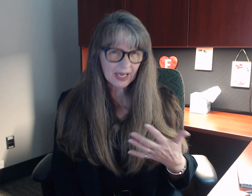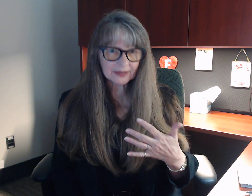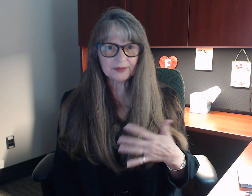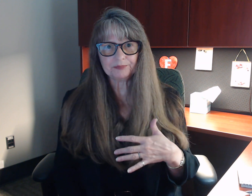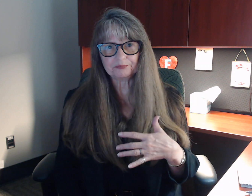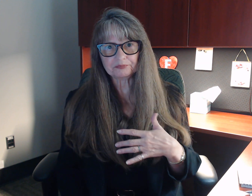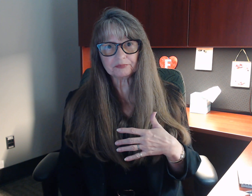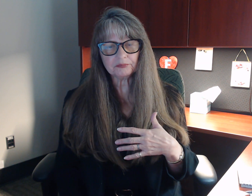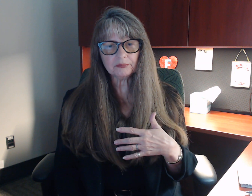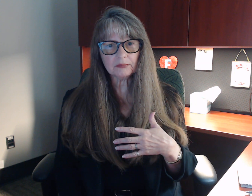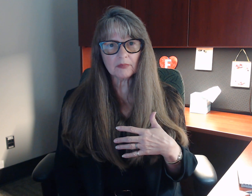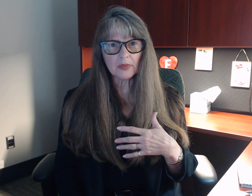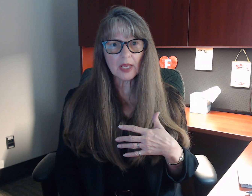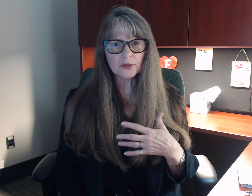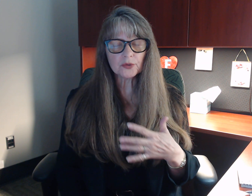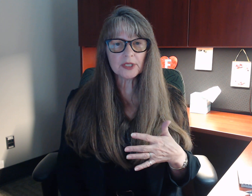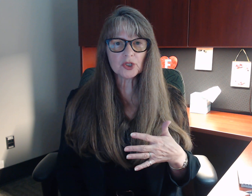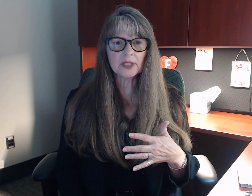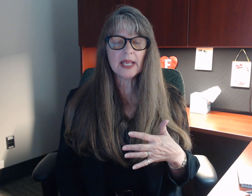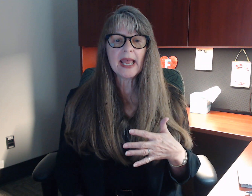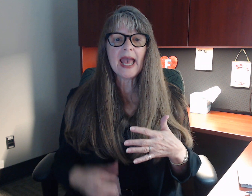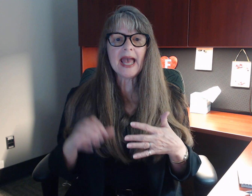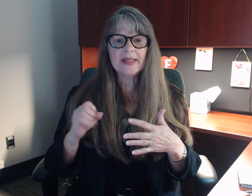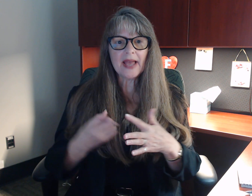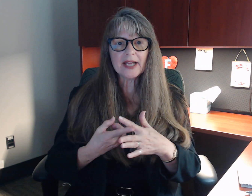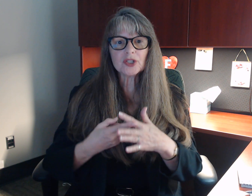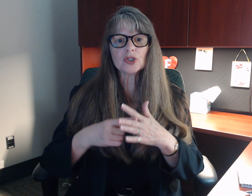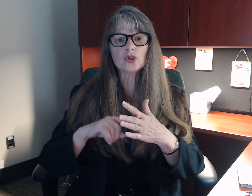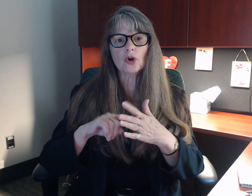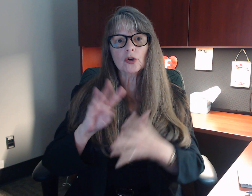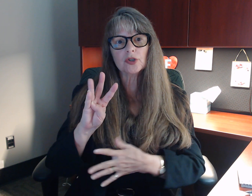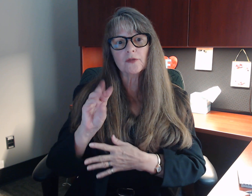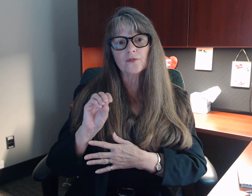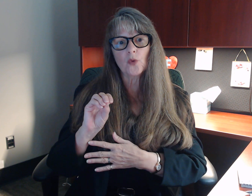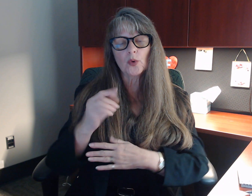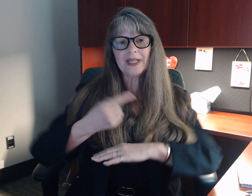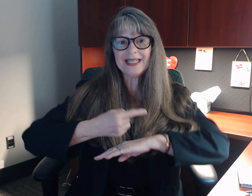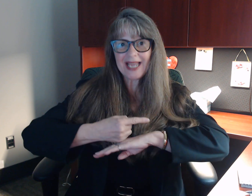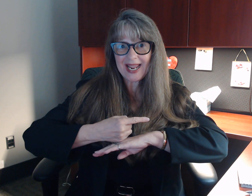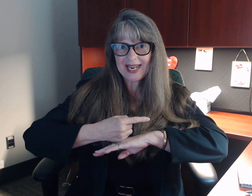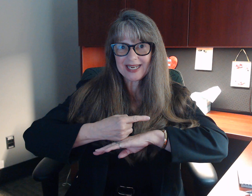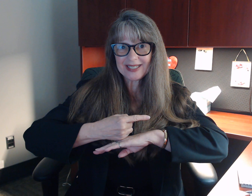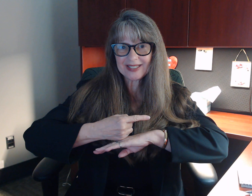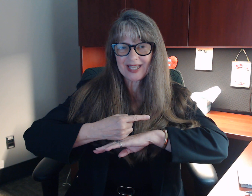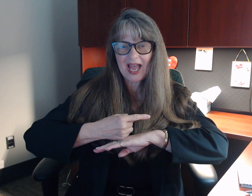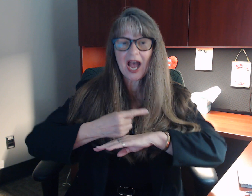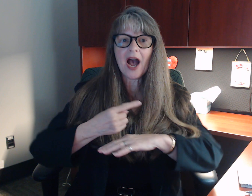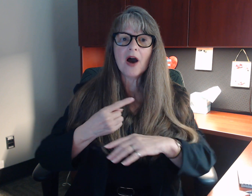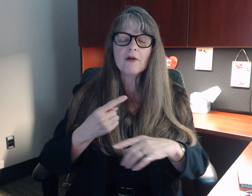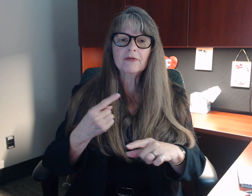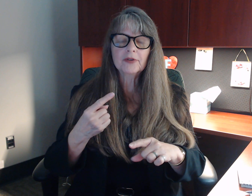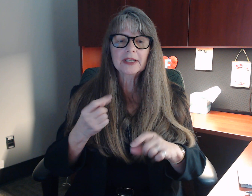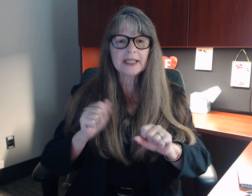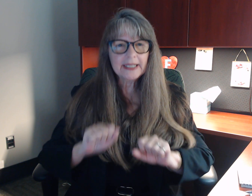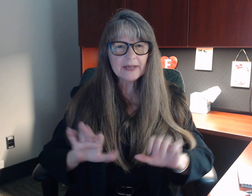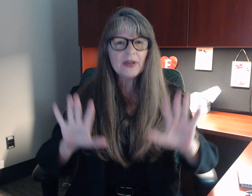Catholic tradition. And that starts the 40 days of giving